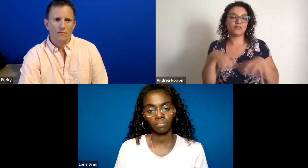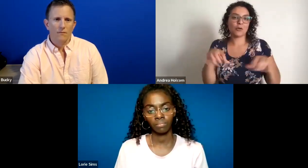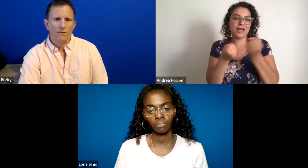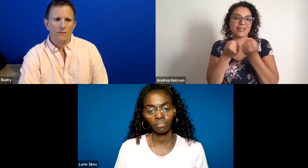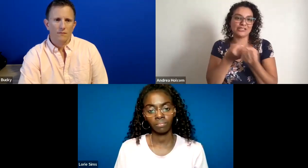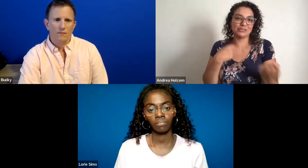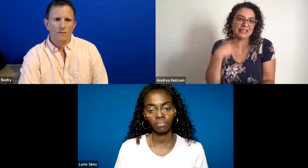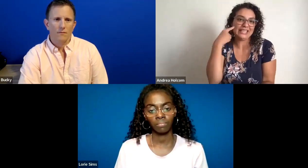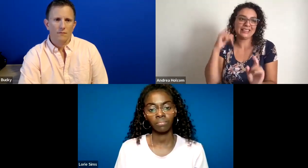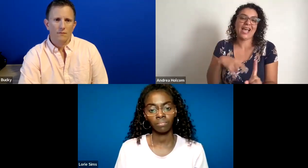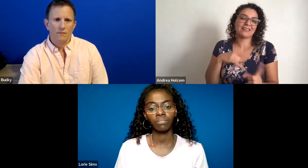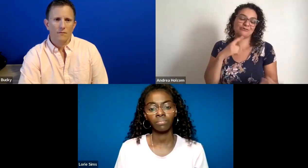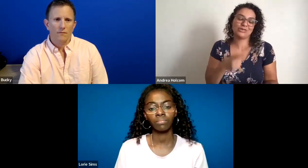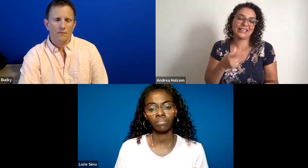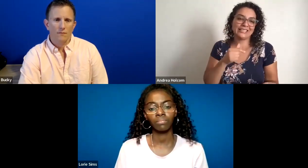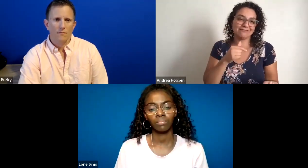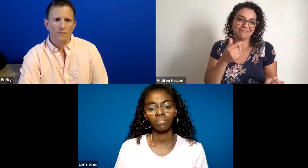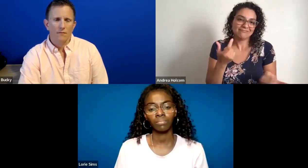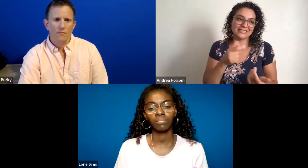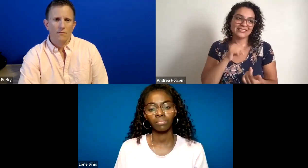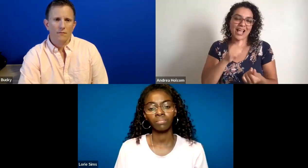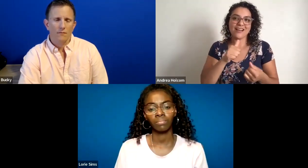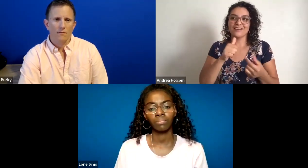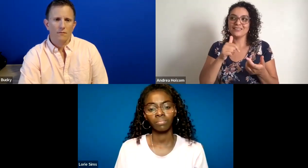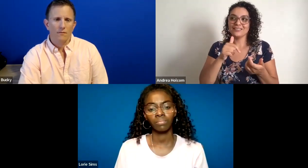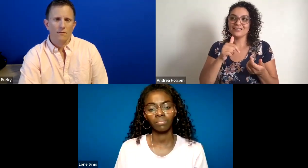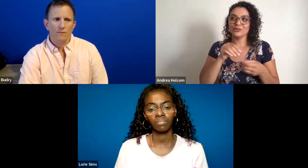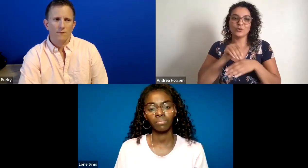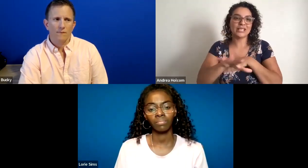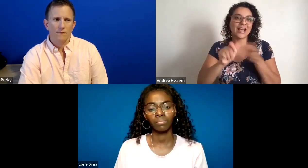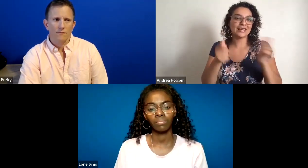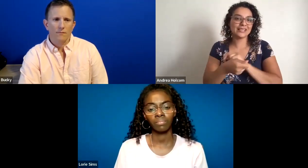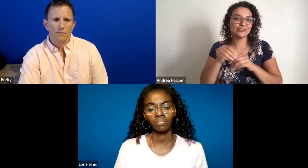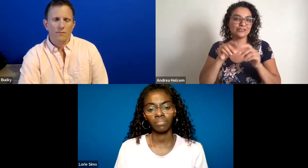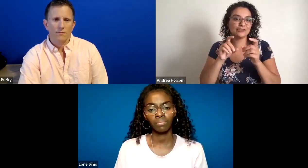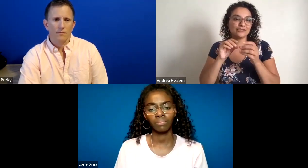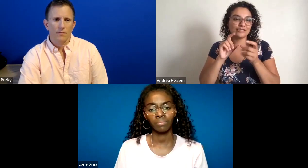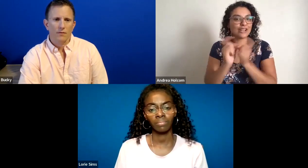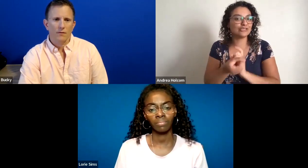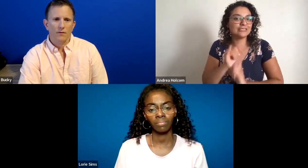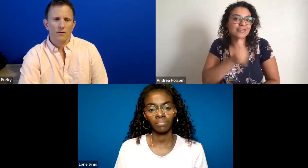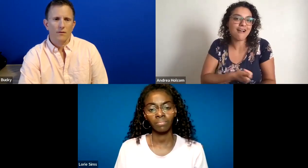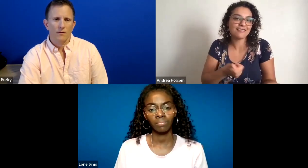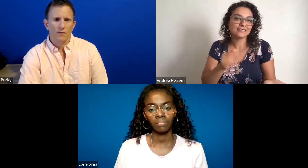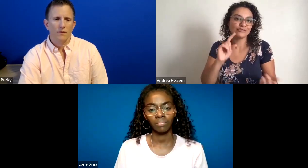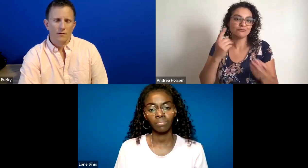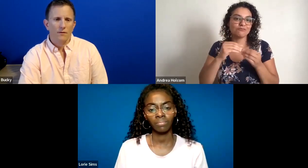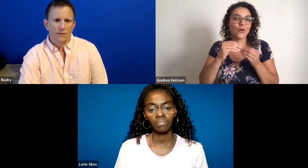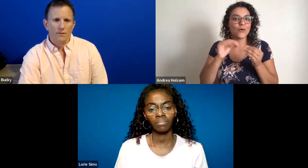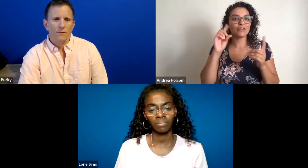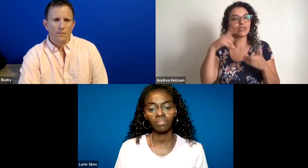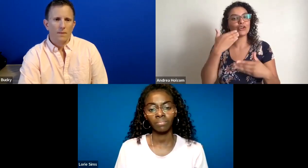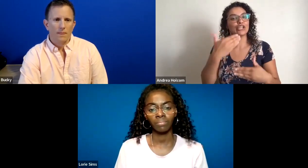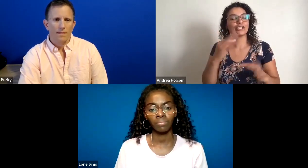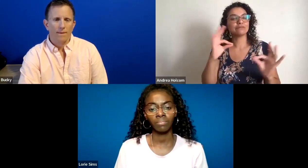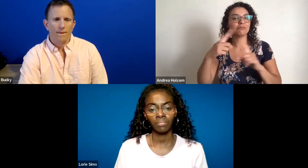and not really advertising, right? So I really believe that it's really the point is to affect